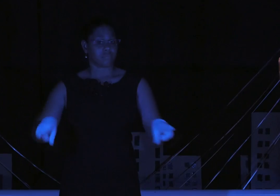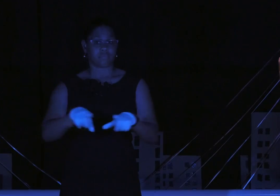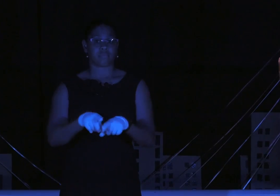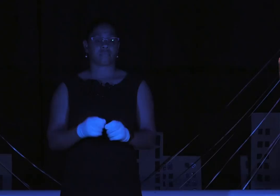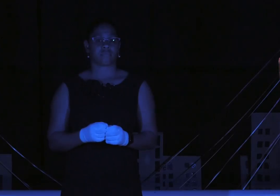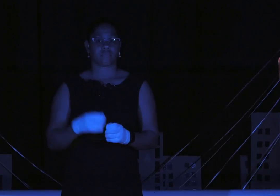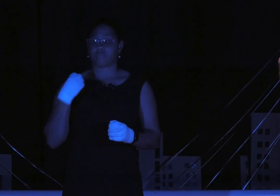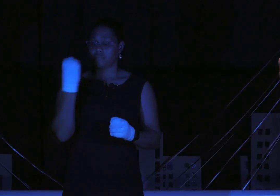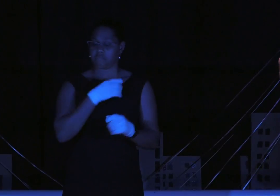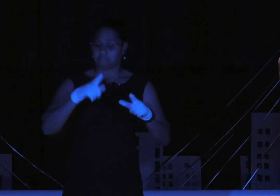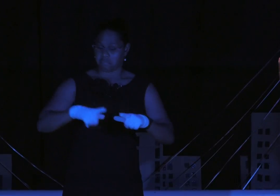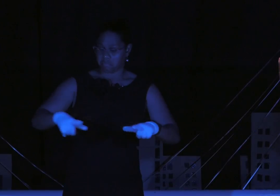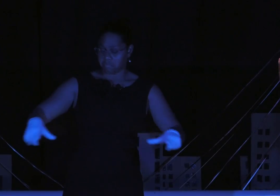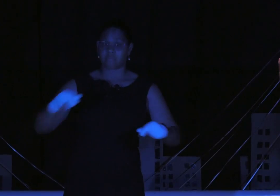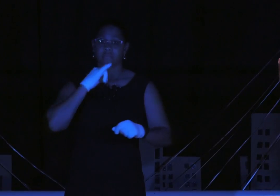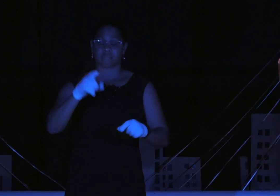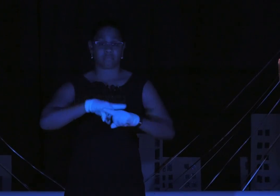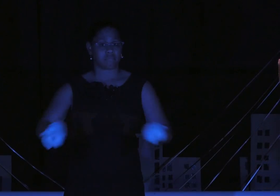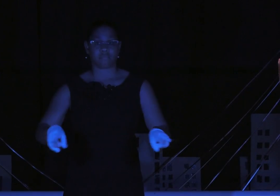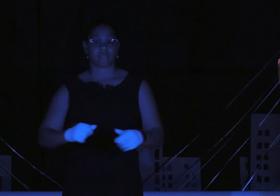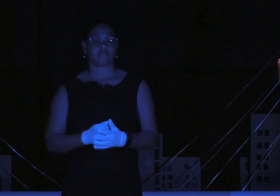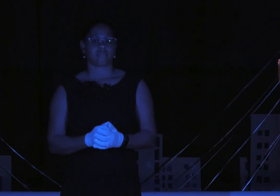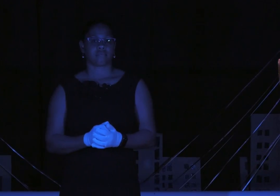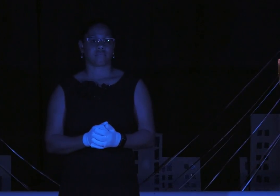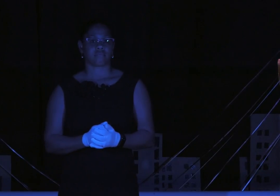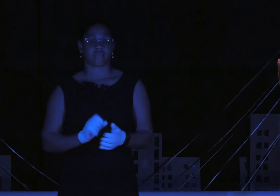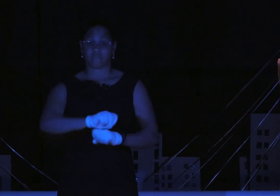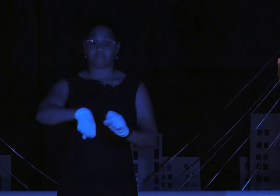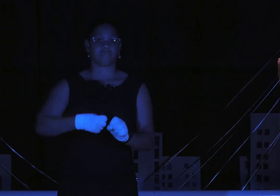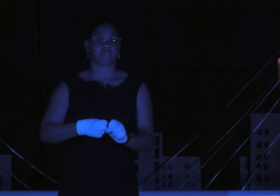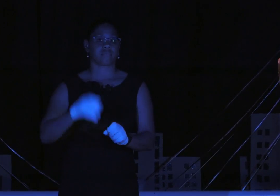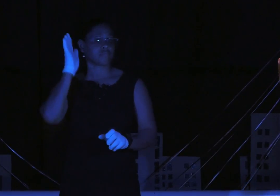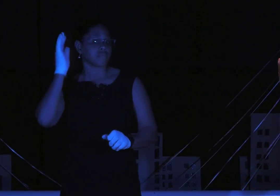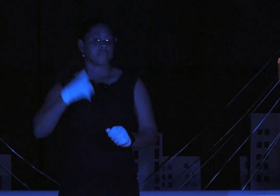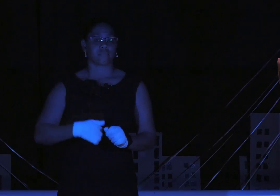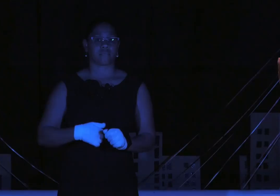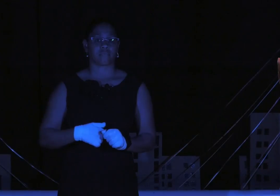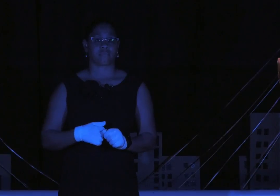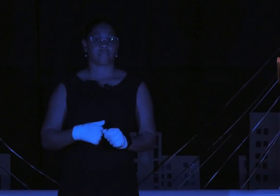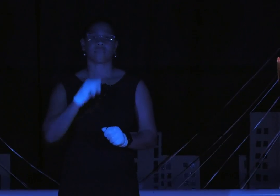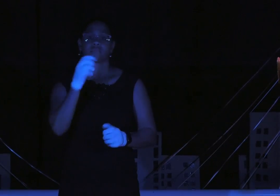Our language is different. So hear me, not with your